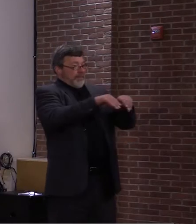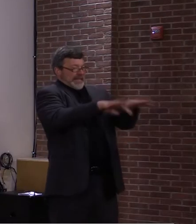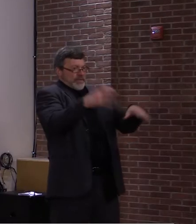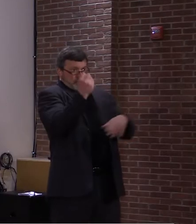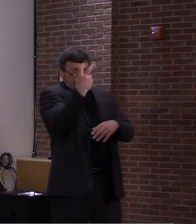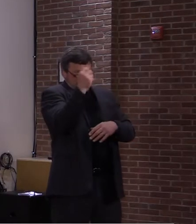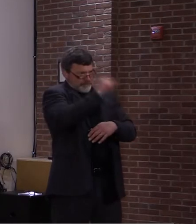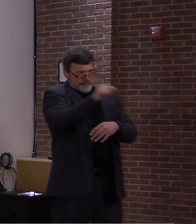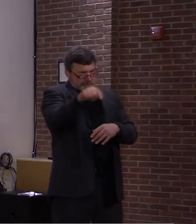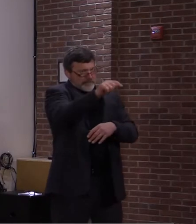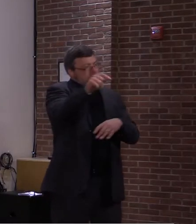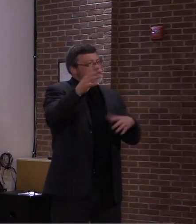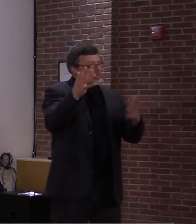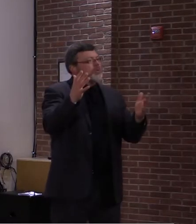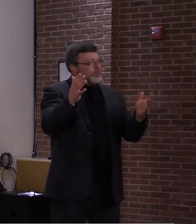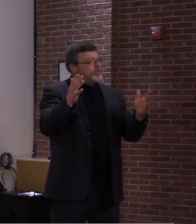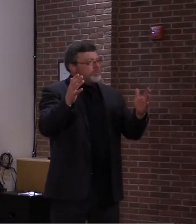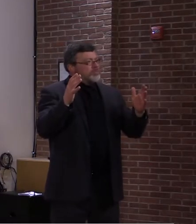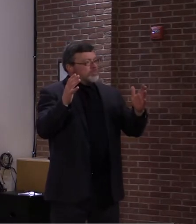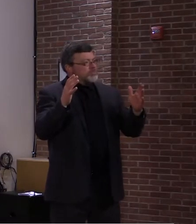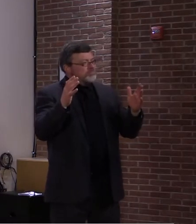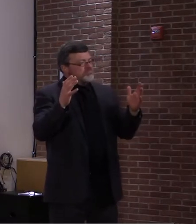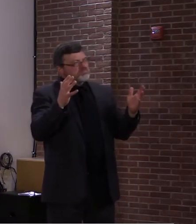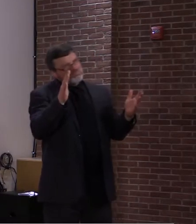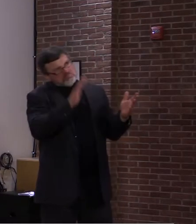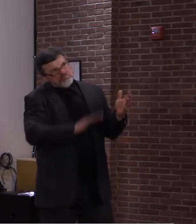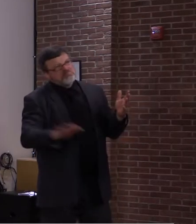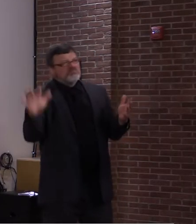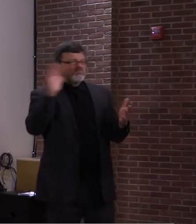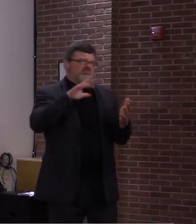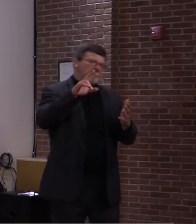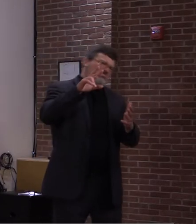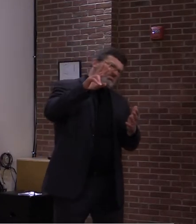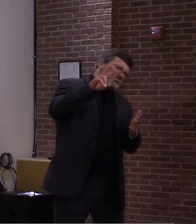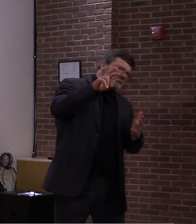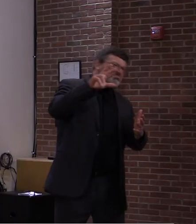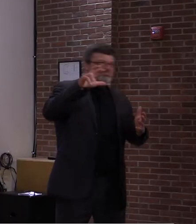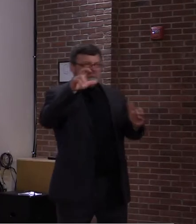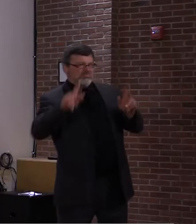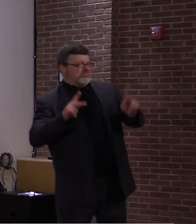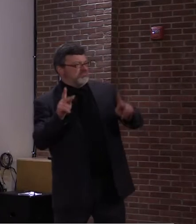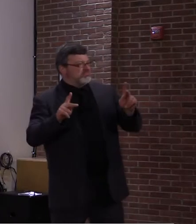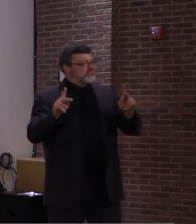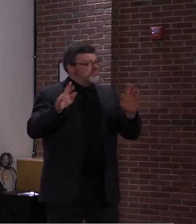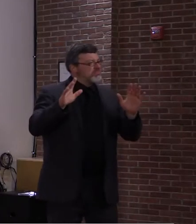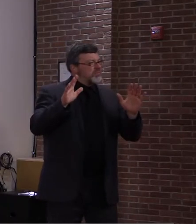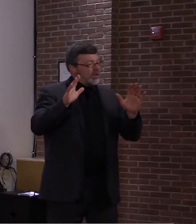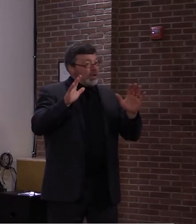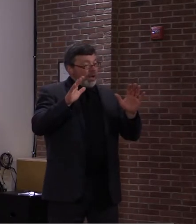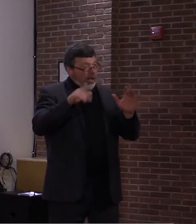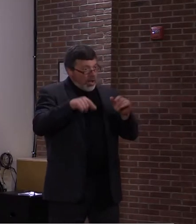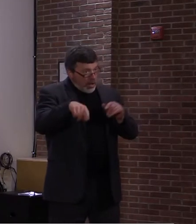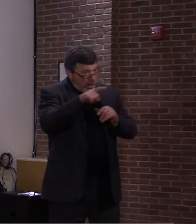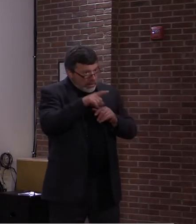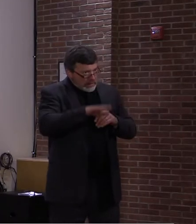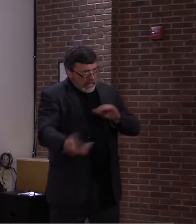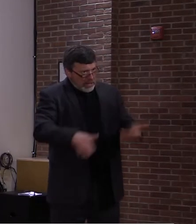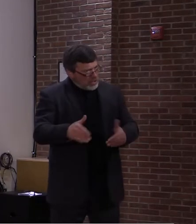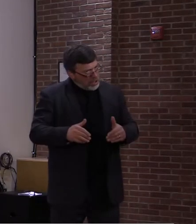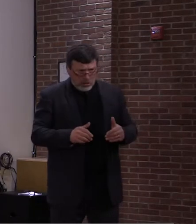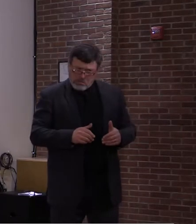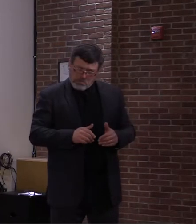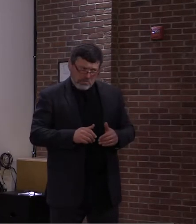200 to 300 cases of very few deaths in that large group of very vulnerable